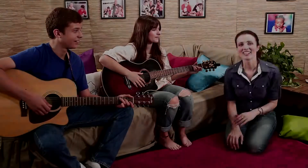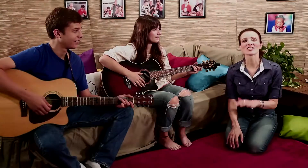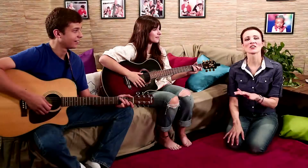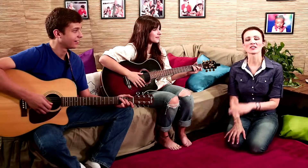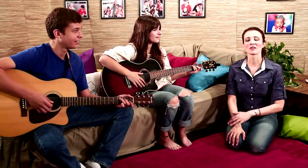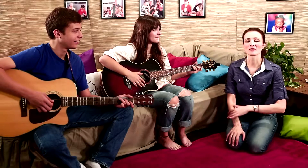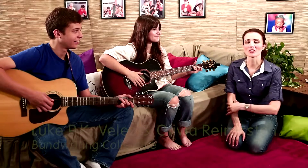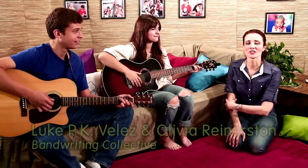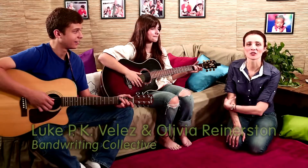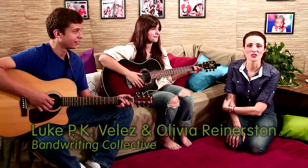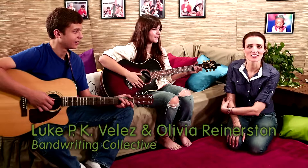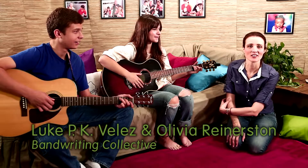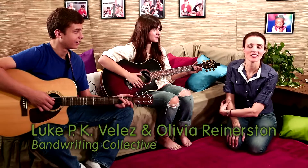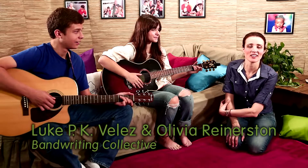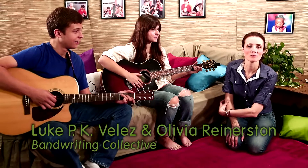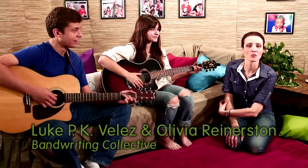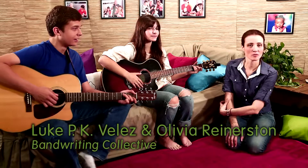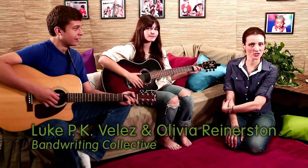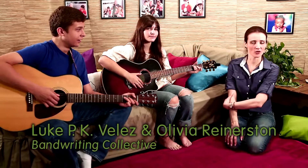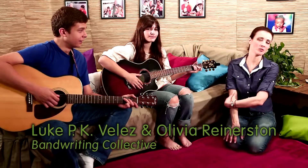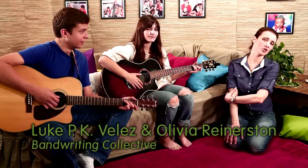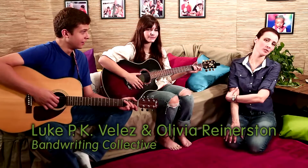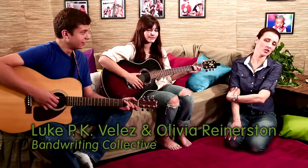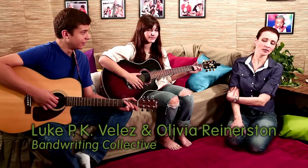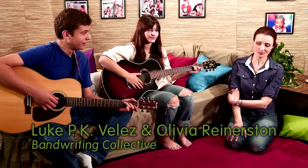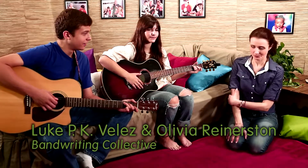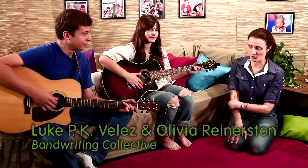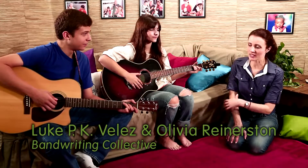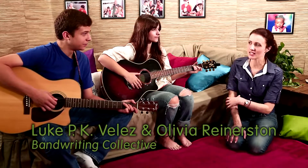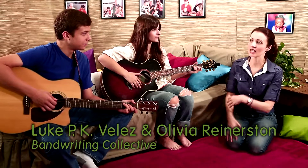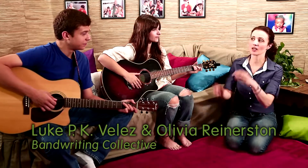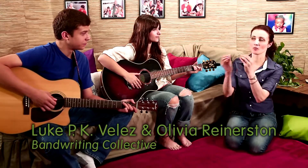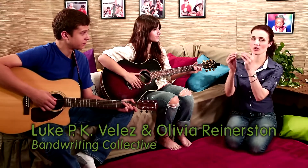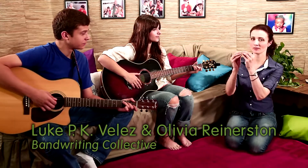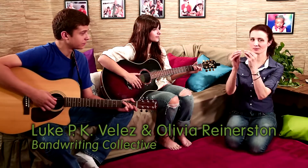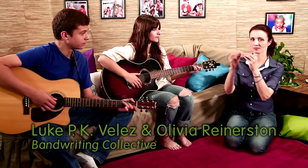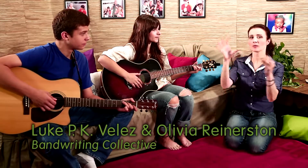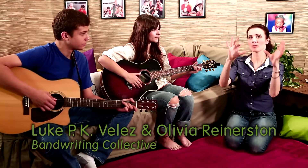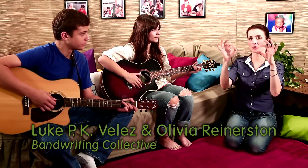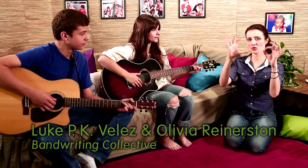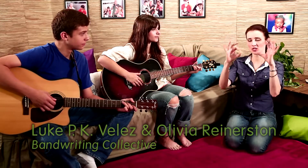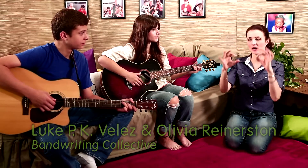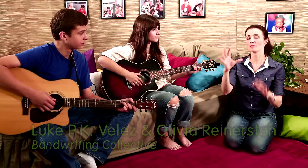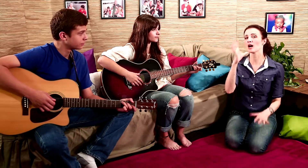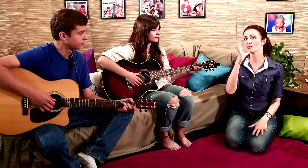Let's go over a couple of alternate versions of the More Bubbles song or the More Jumping song. We're going to sing More Bubbles,